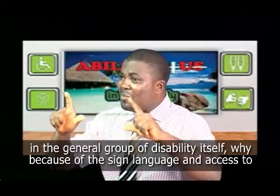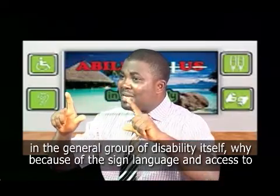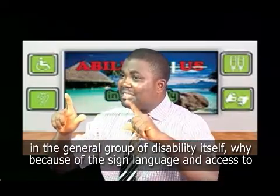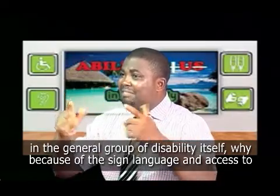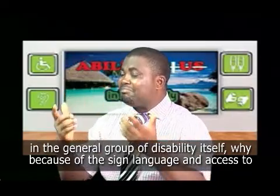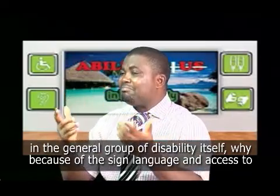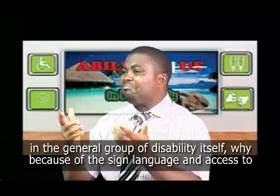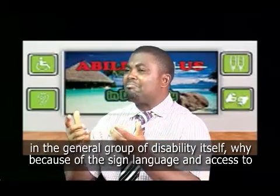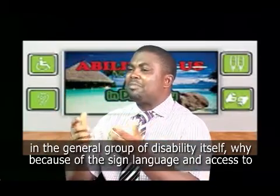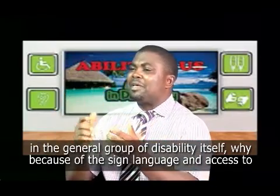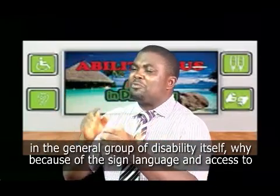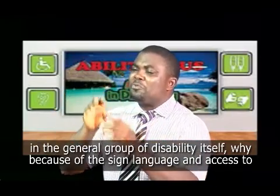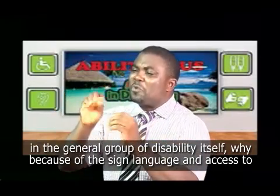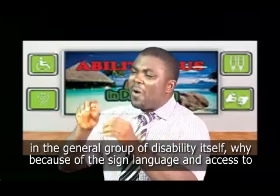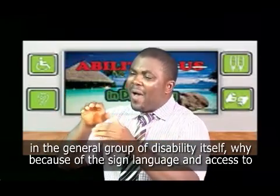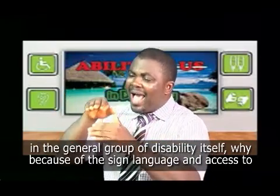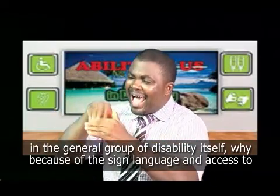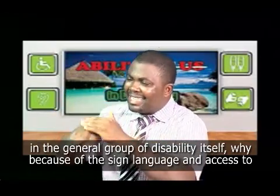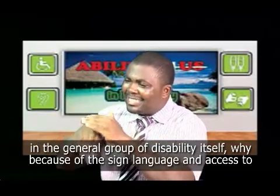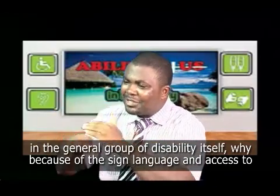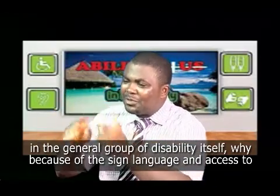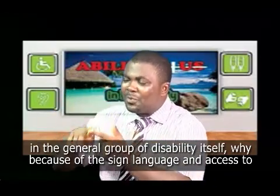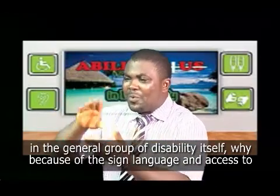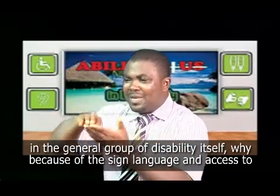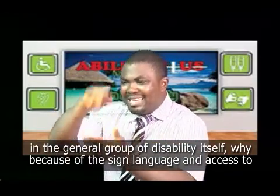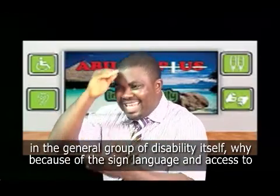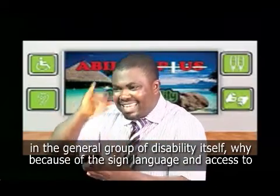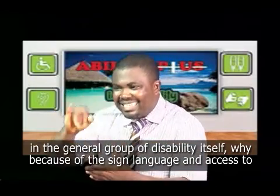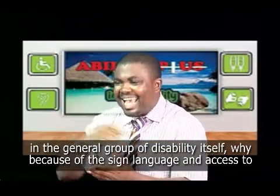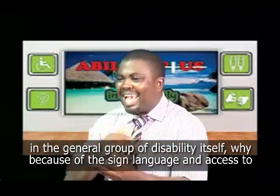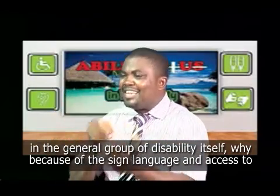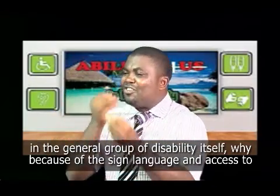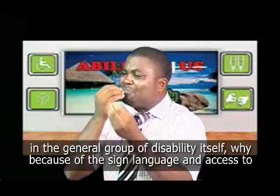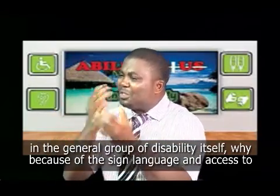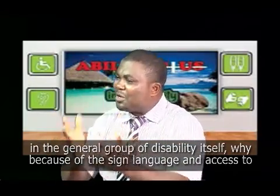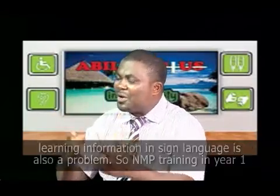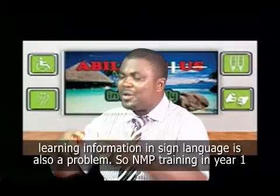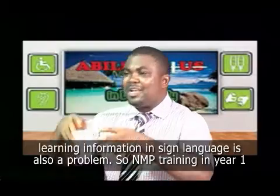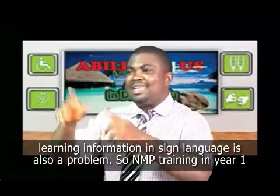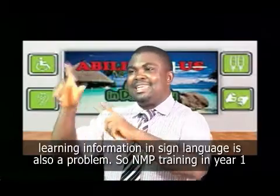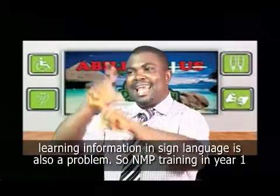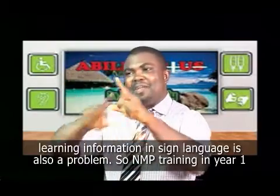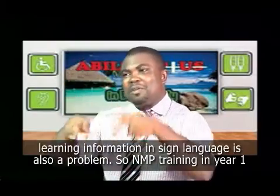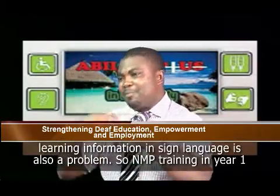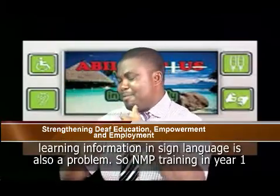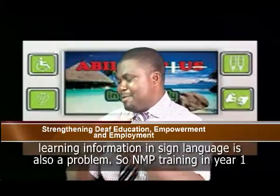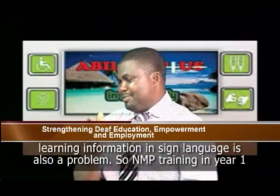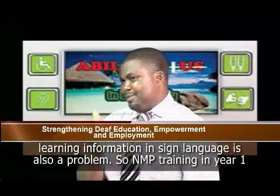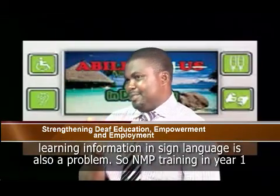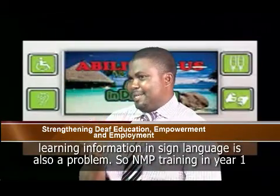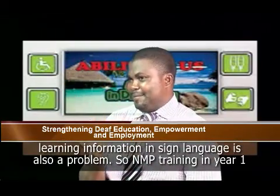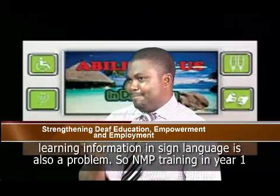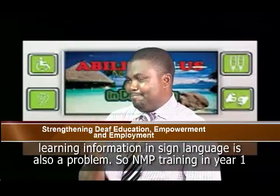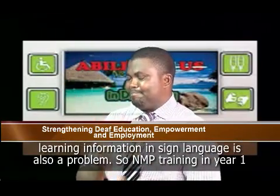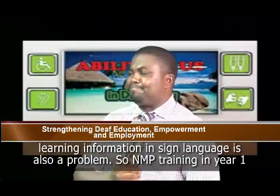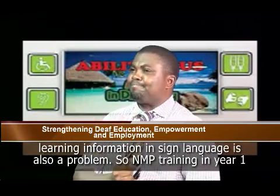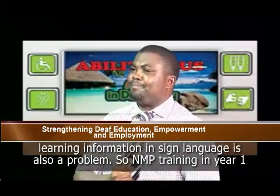of the language, the sign language, and access to learning information in sign language is also